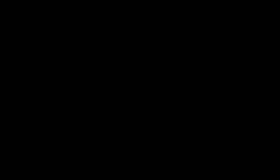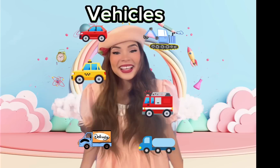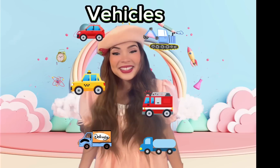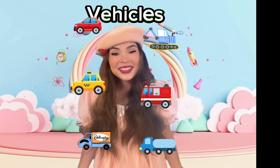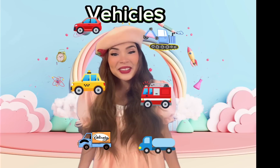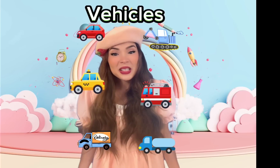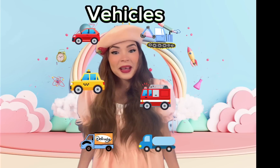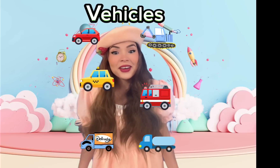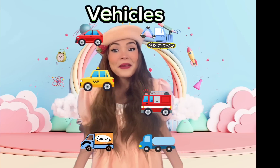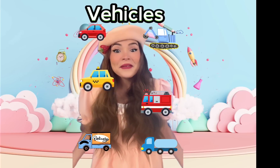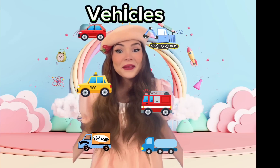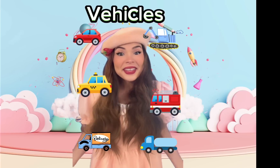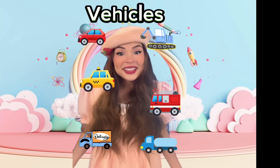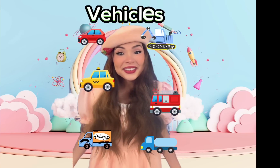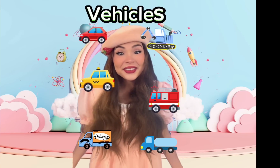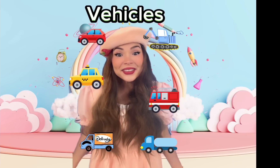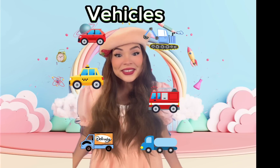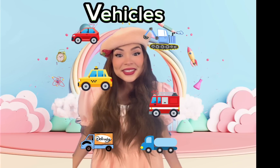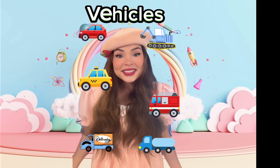Let's learn about vehicles.